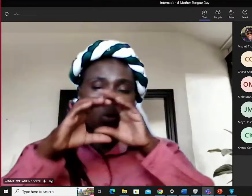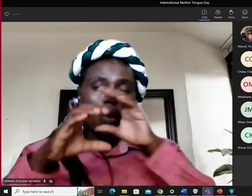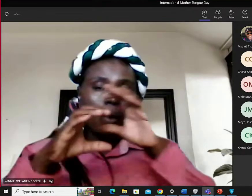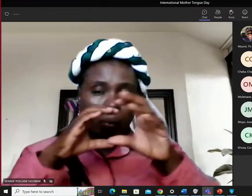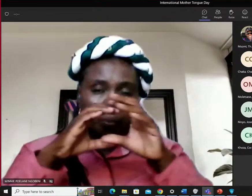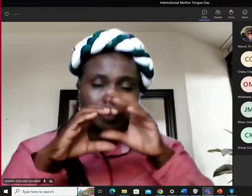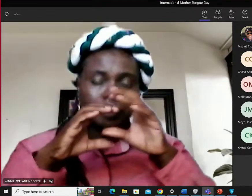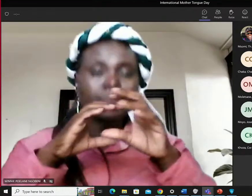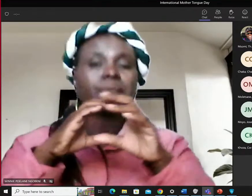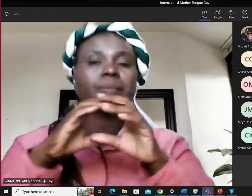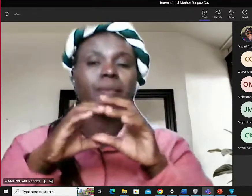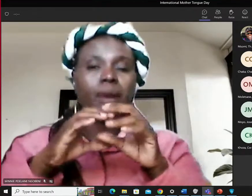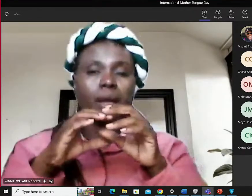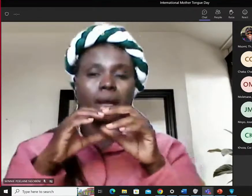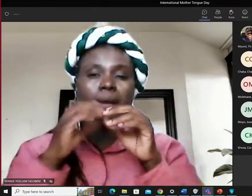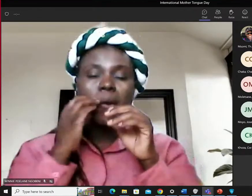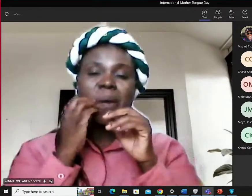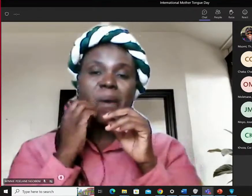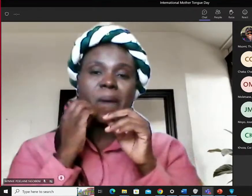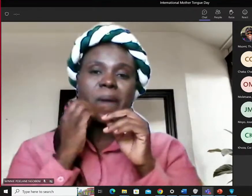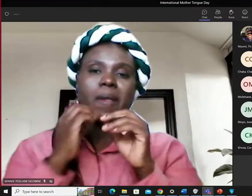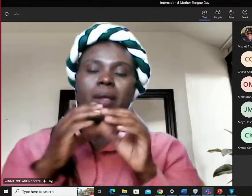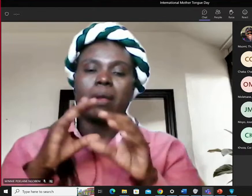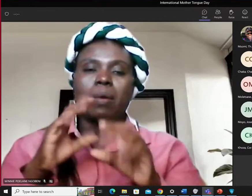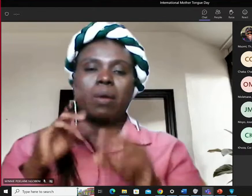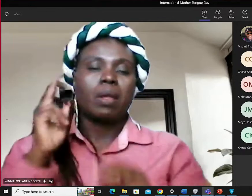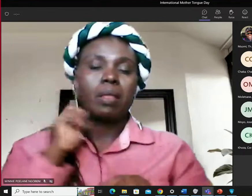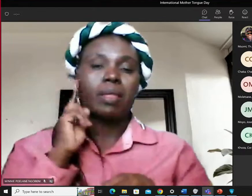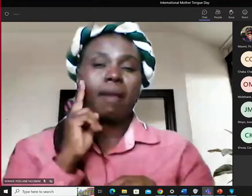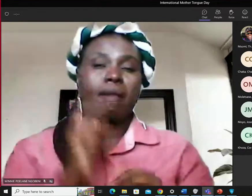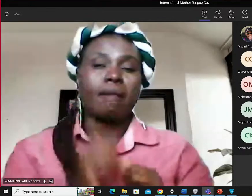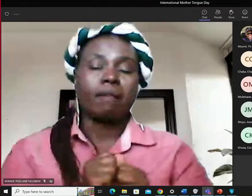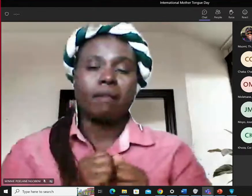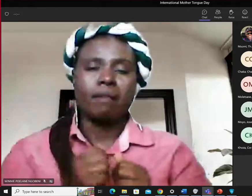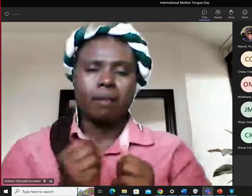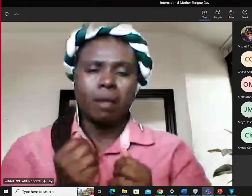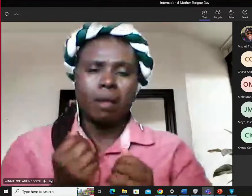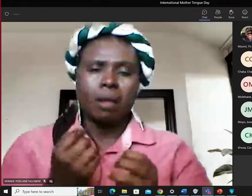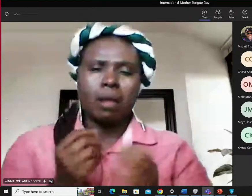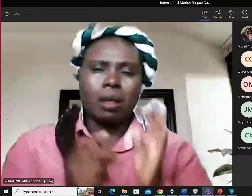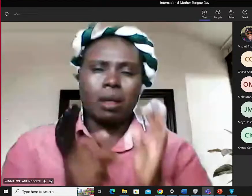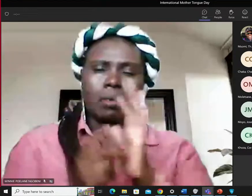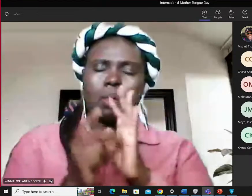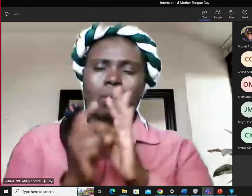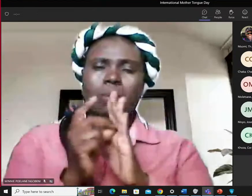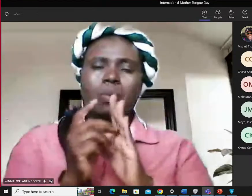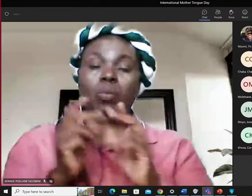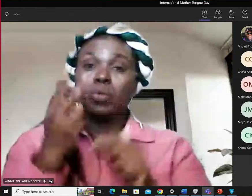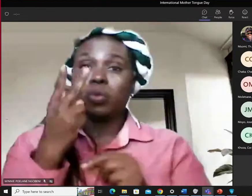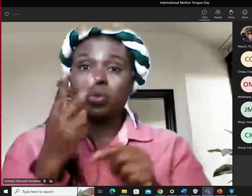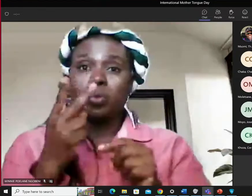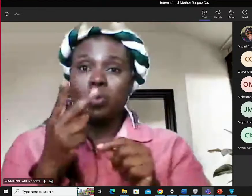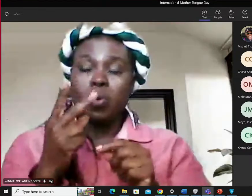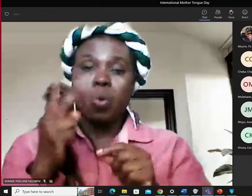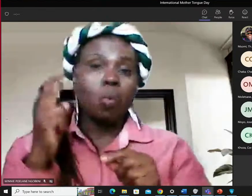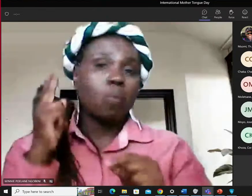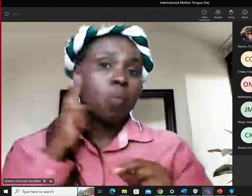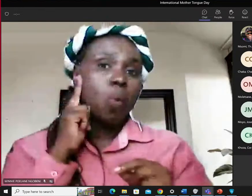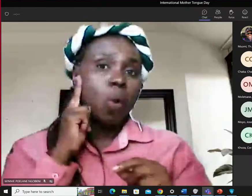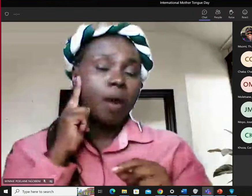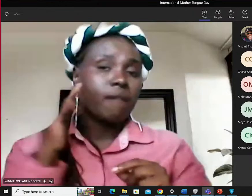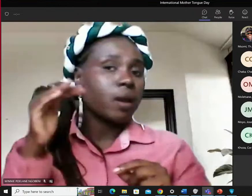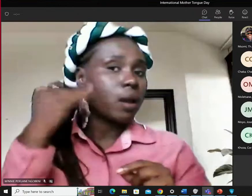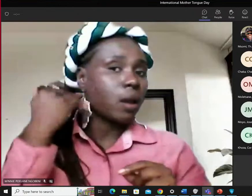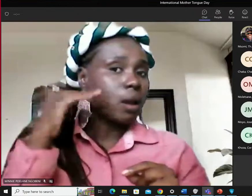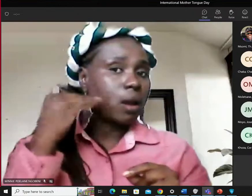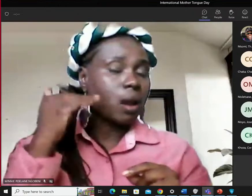It promotes two-way communication between hearing parents and the deaf and hard of